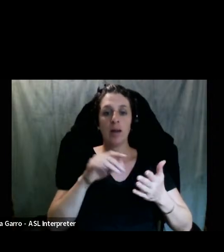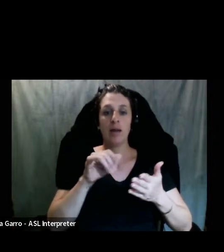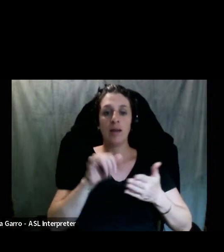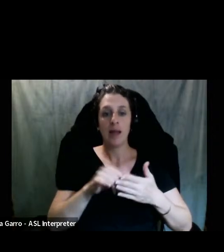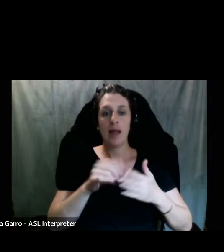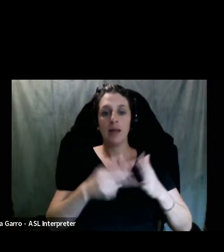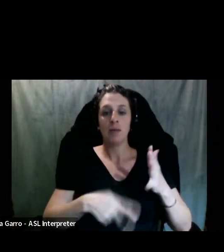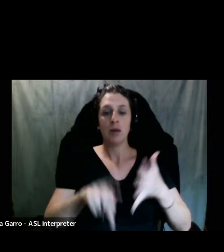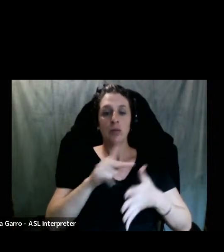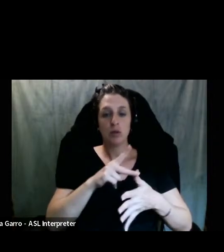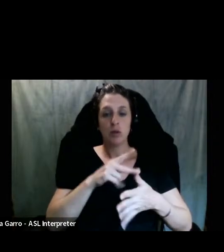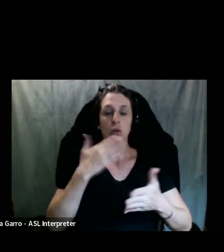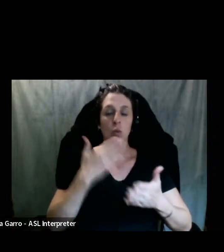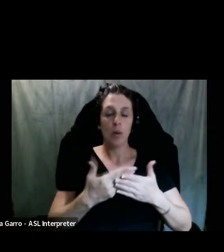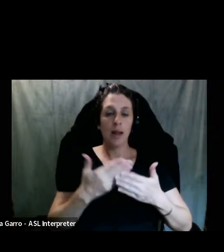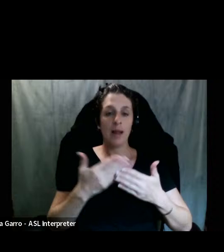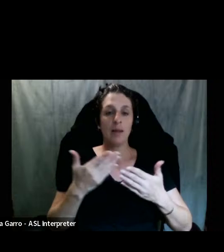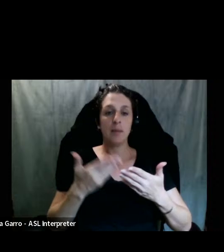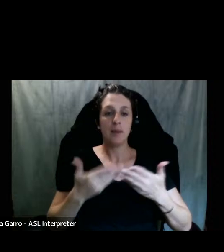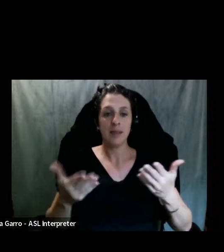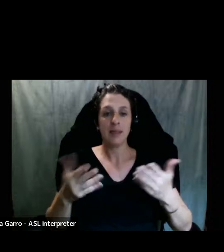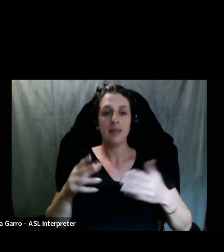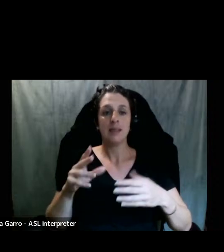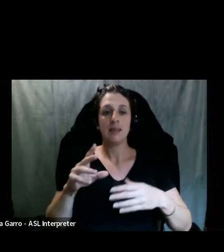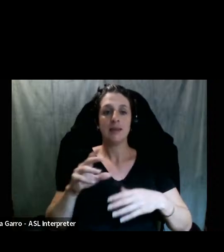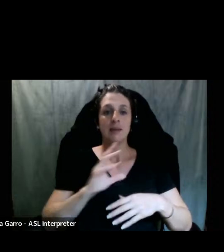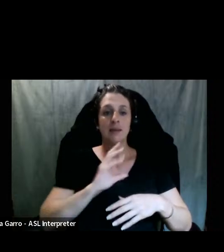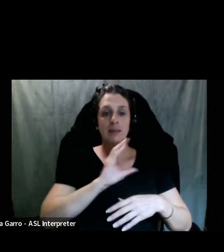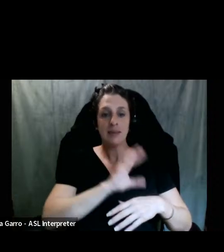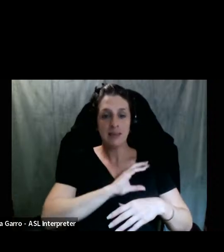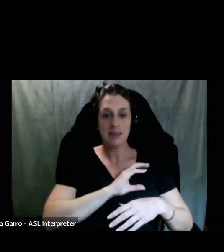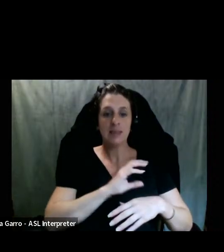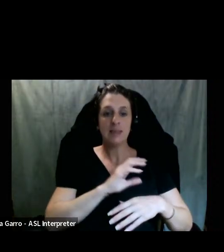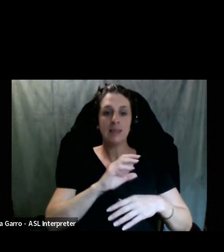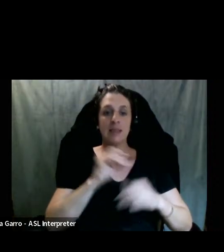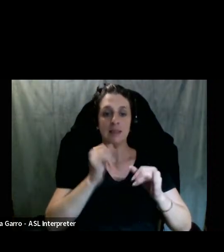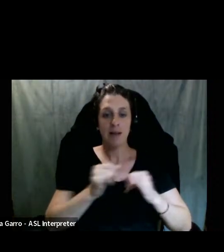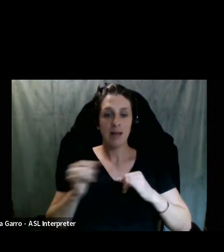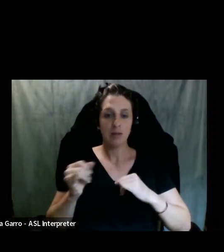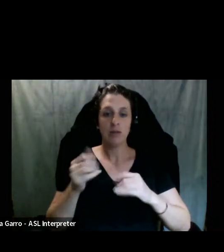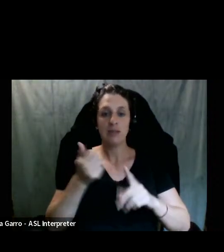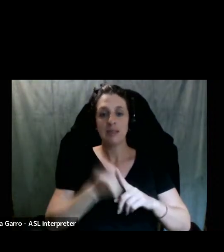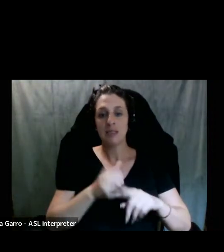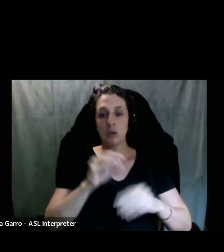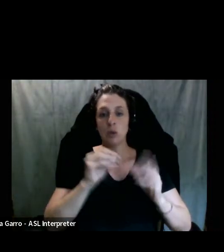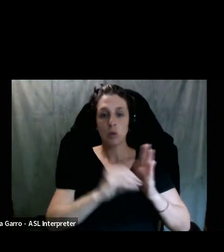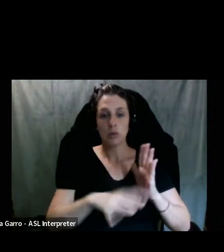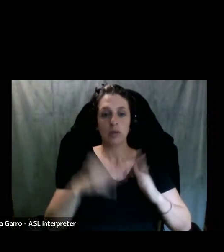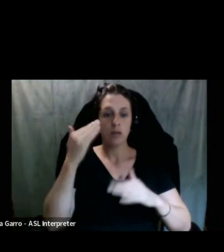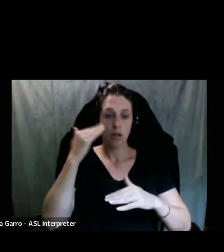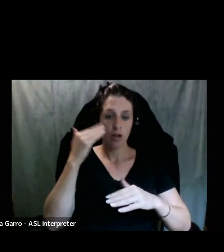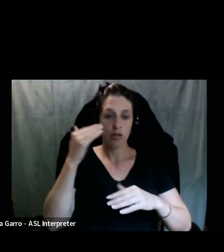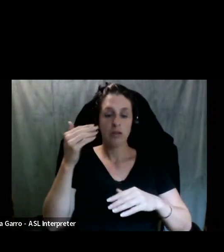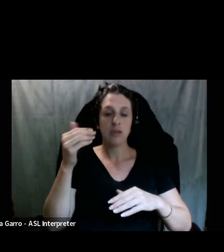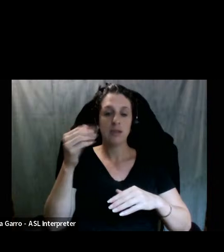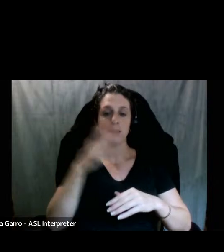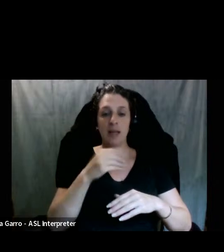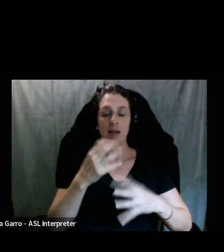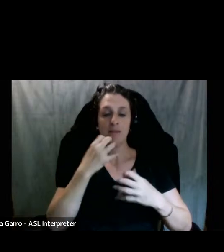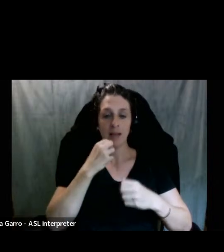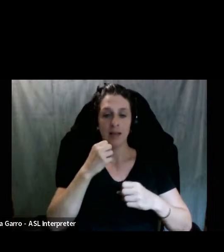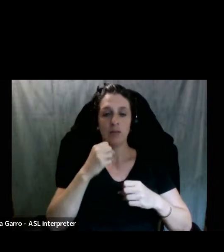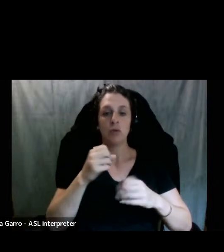the well-being, dignity, agency, and individuality of each student. It acknowledges and values students'